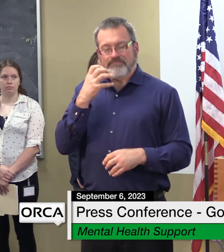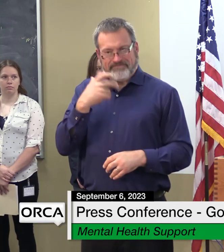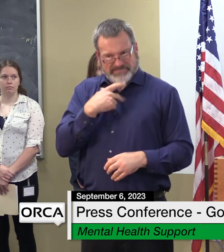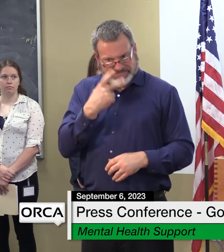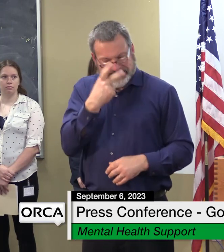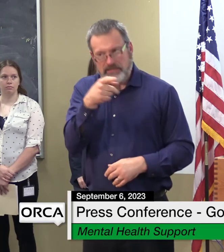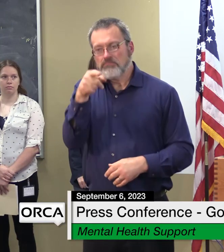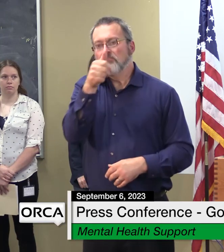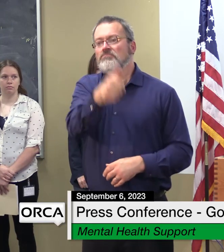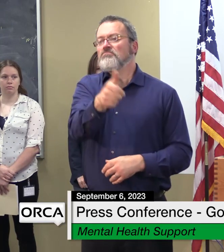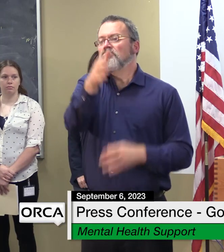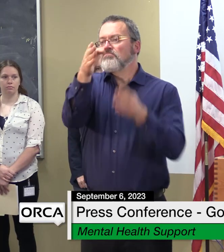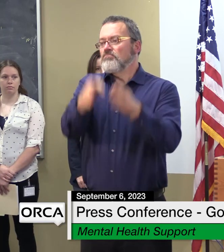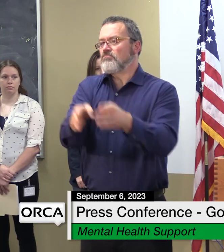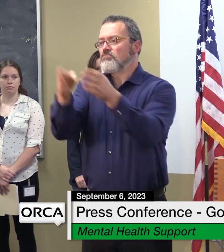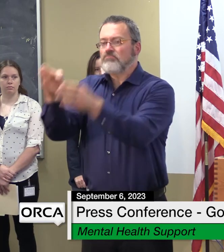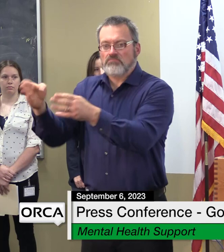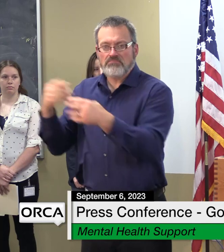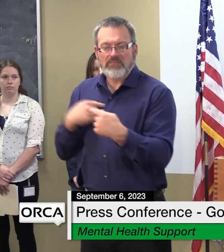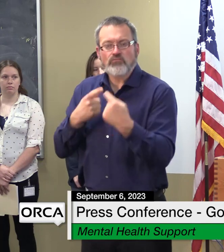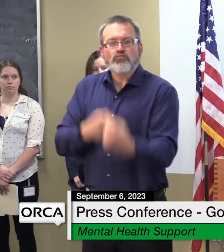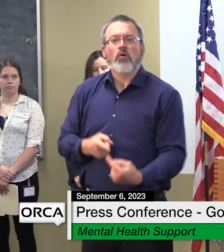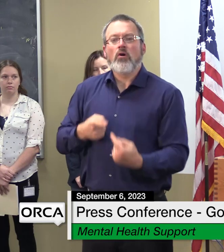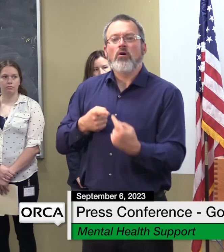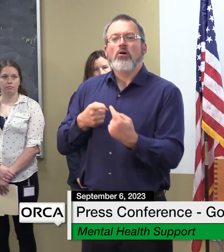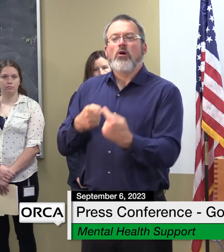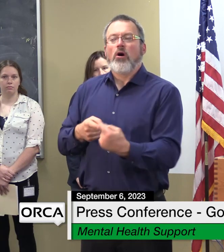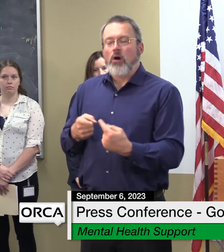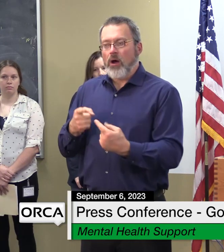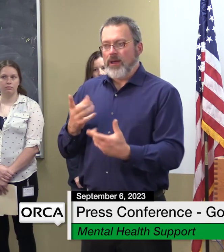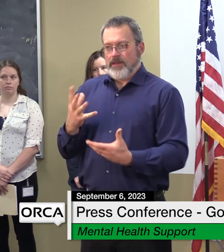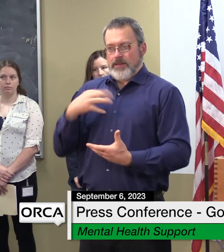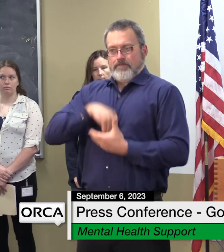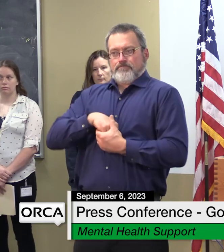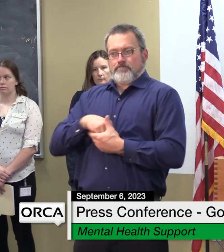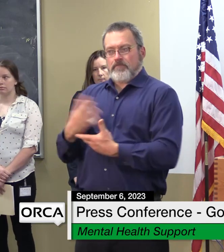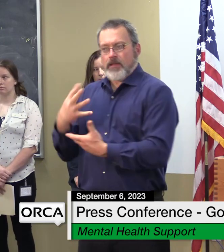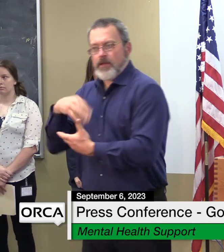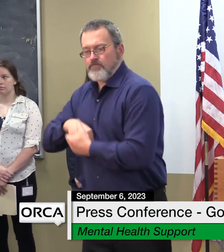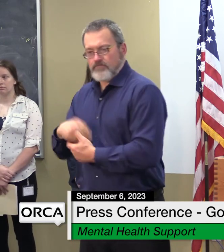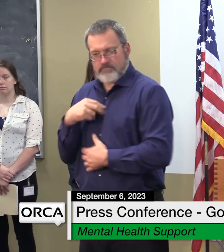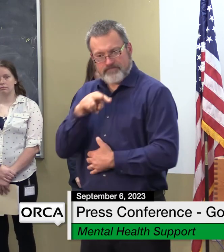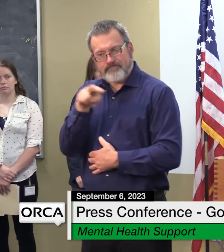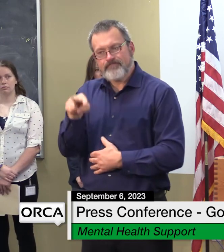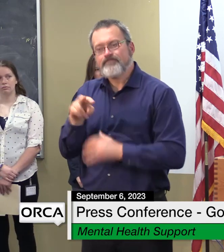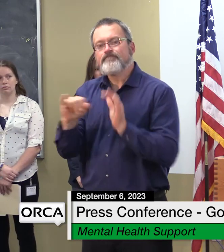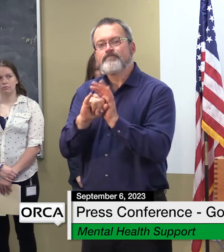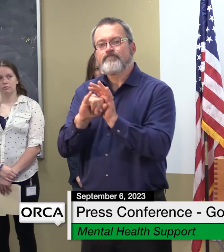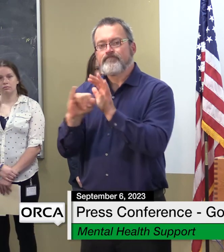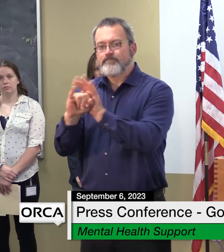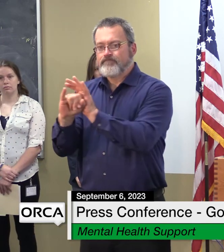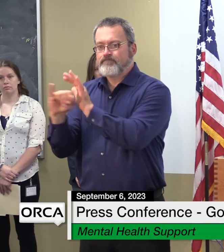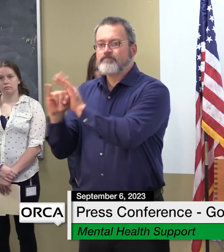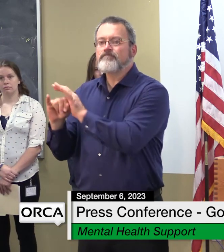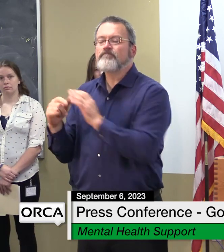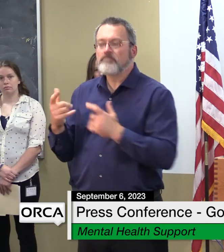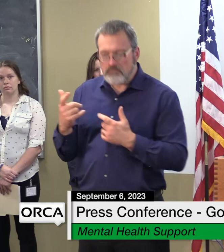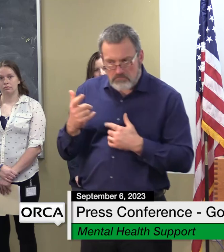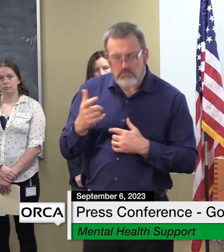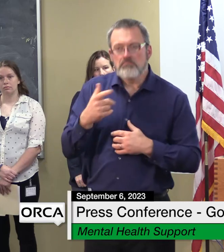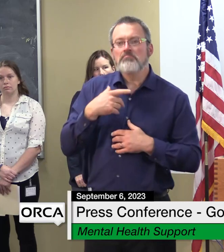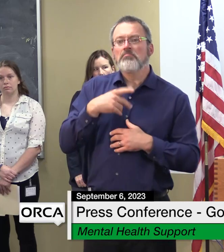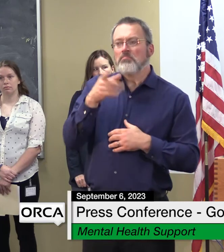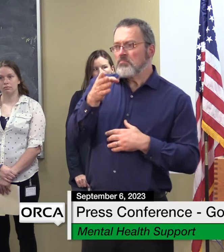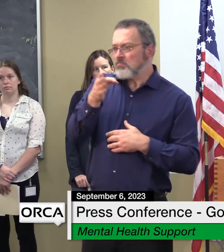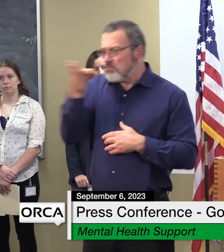they hide it very well. This is why it's so important for people to check in on their neighbors and loved ones. Ask them how